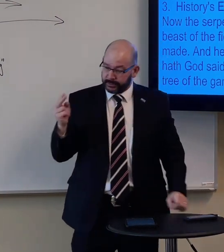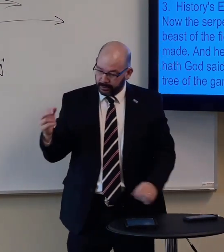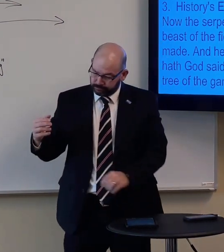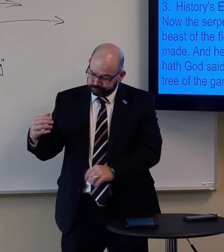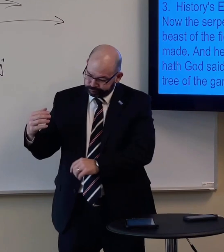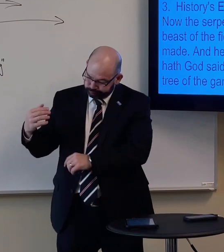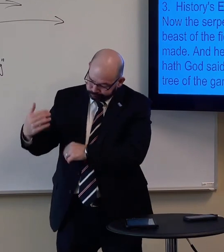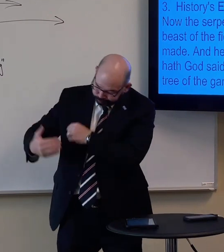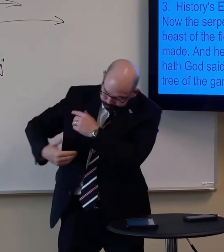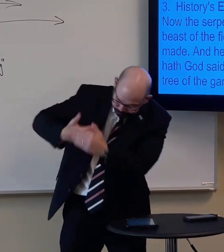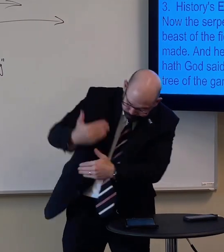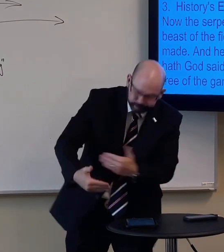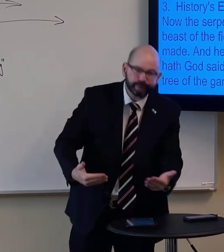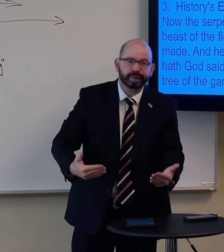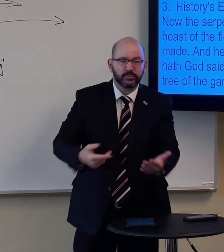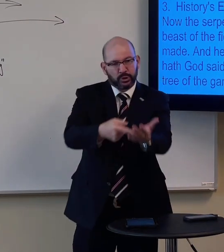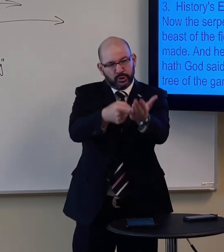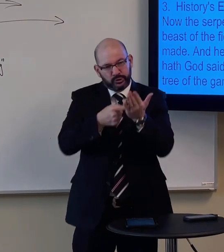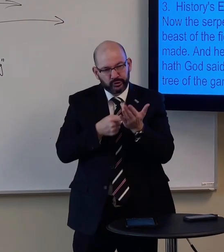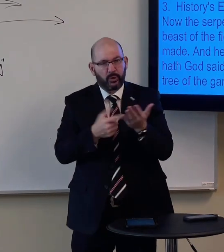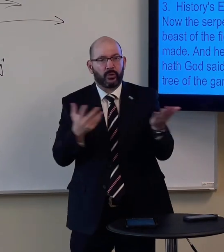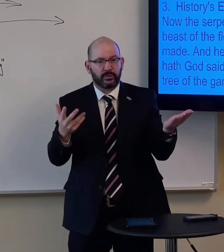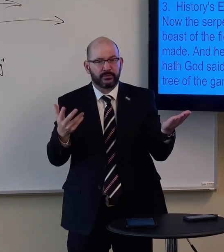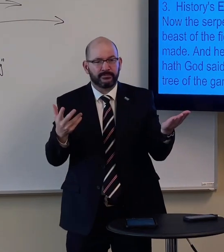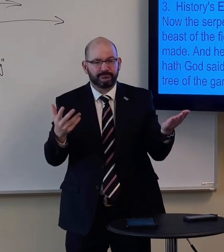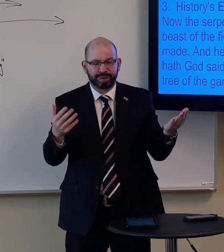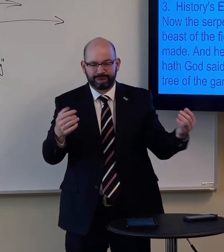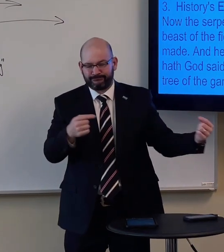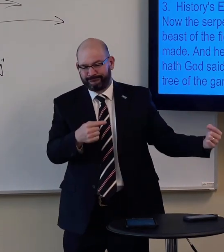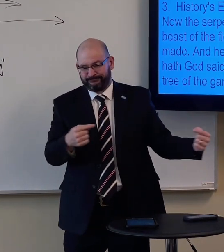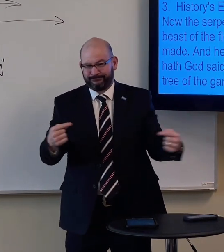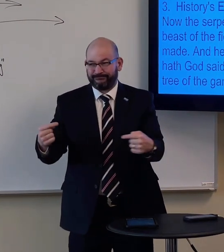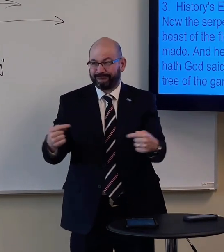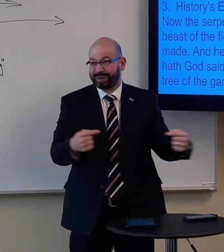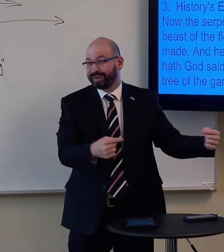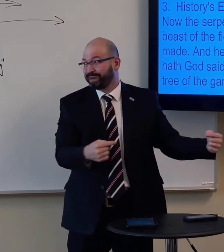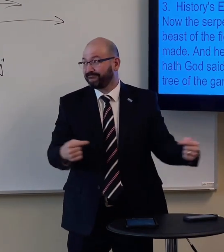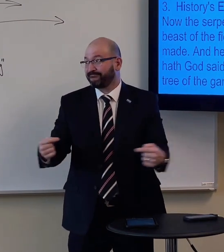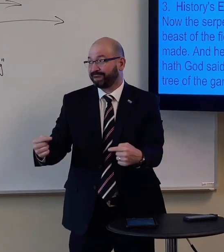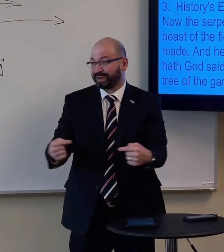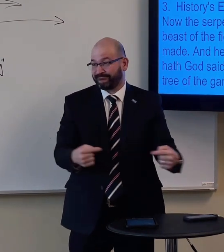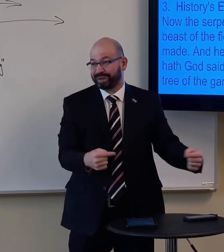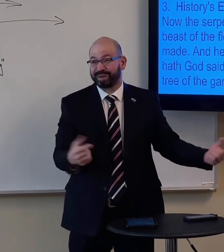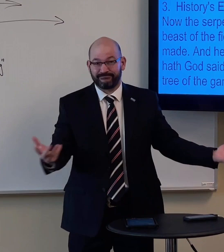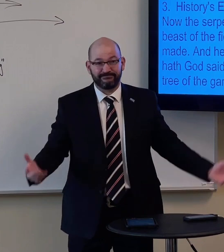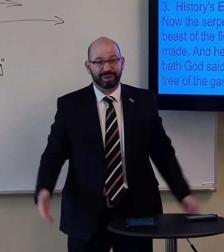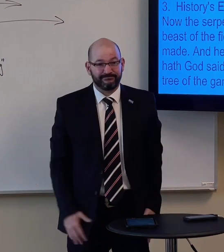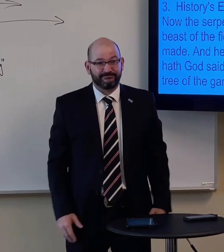Also, history, as it goes on, shows us the struggles that have happened.